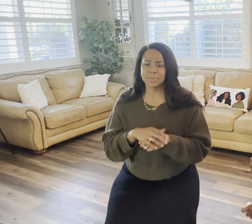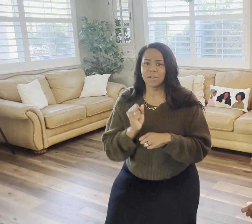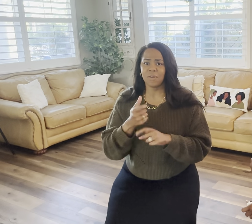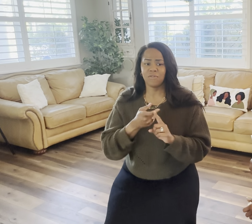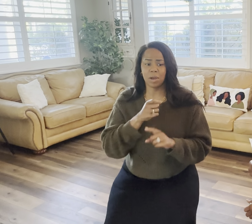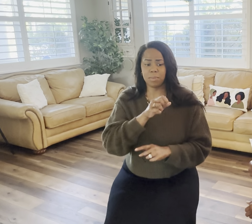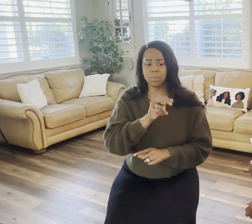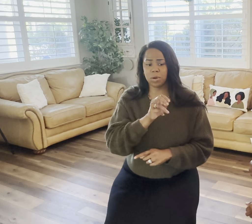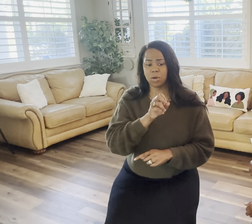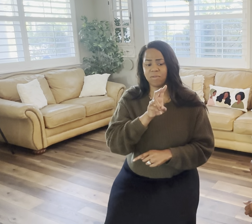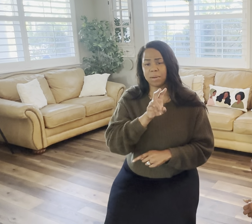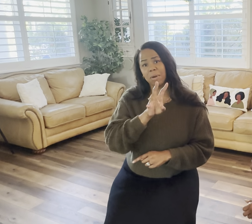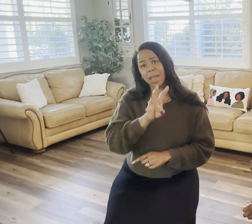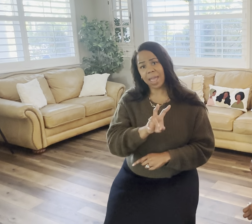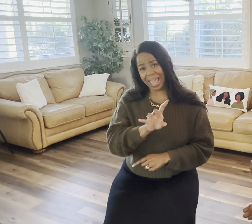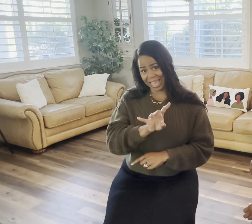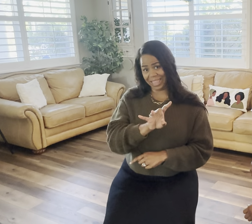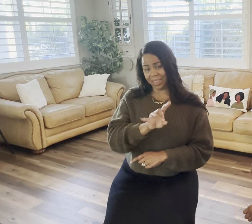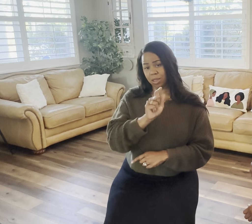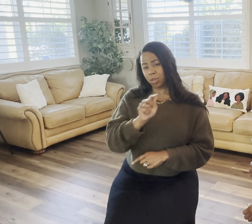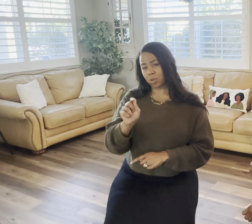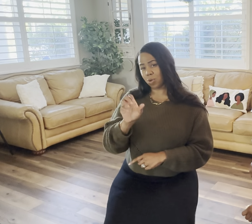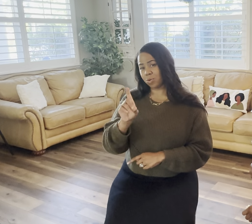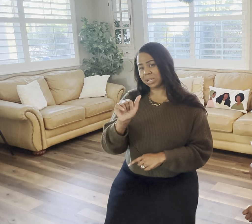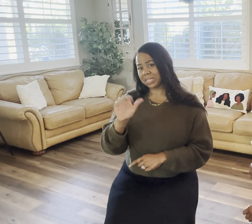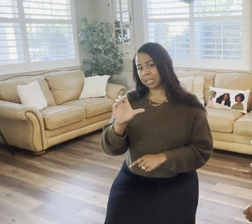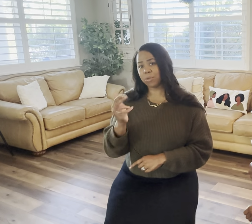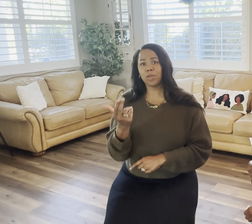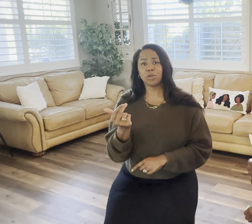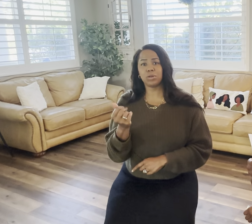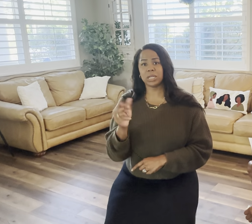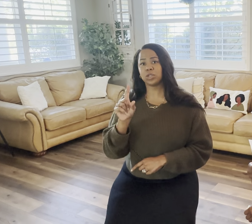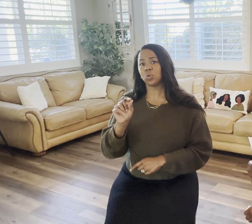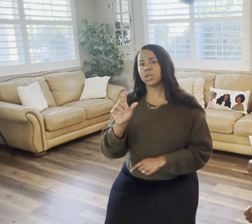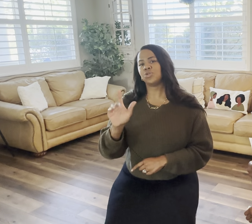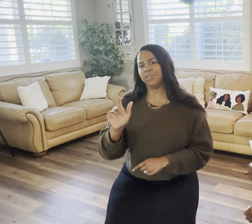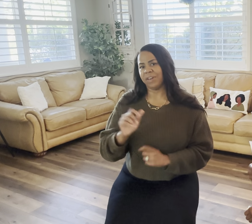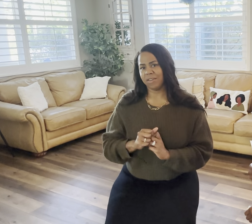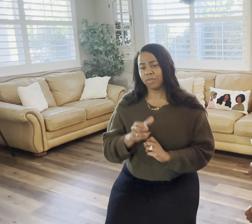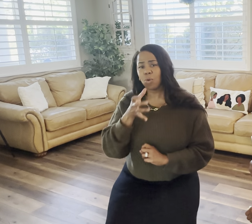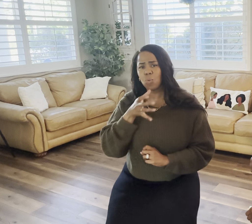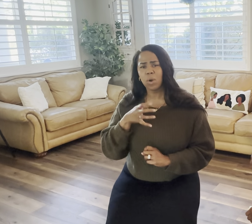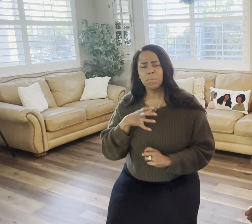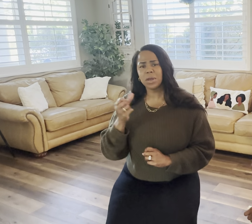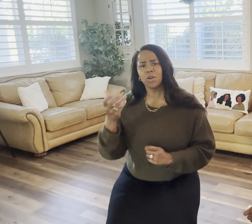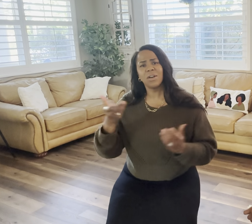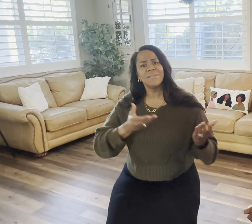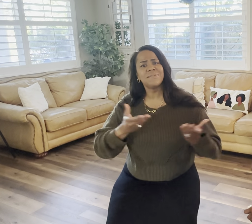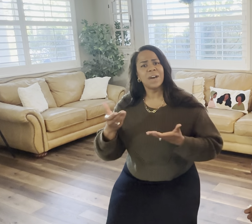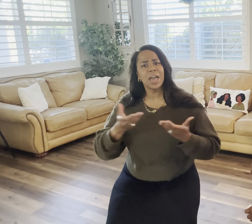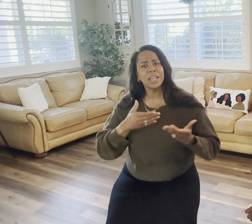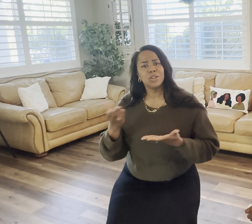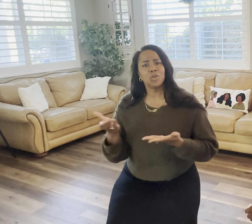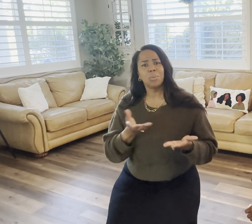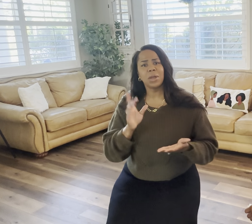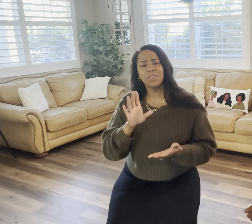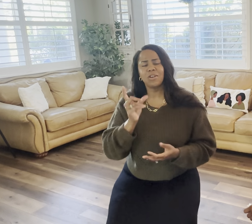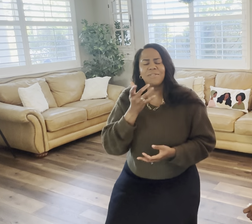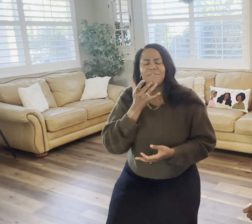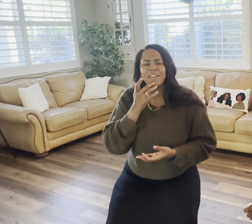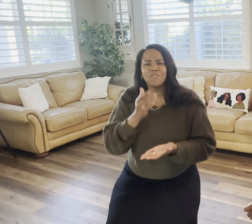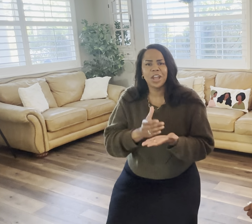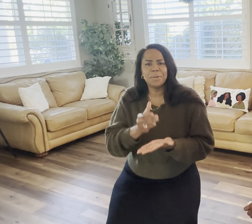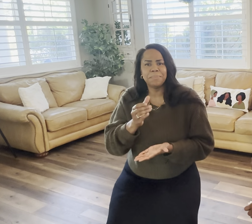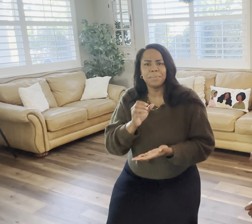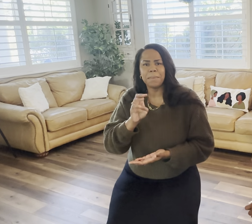November 8th through December 13th, 2025. Ladies are invited to bring their favorite mugs